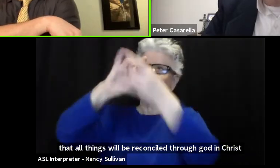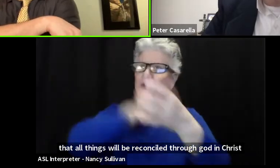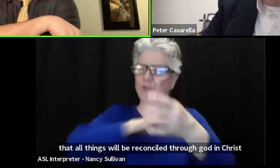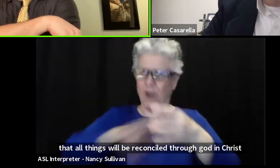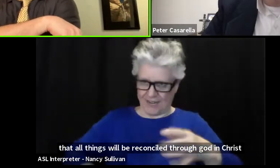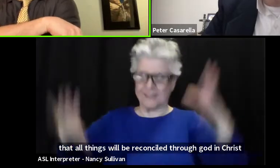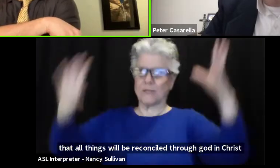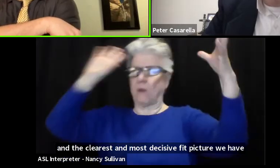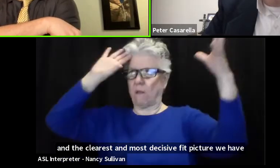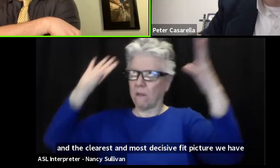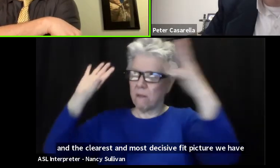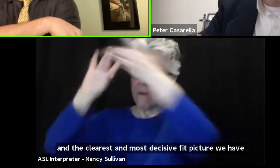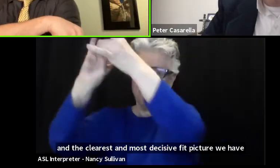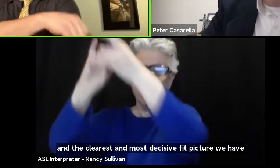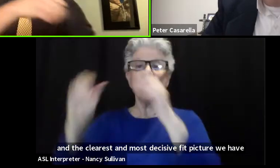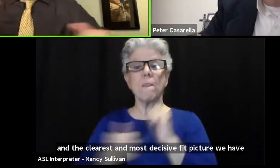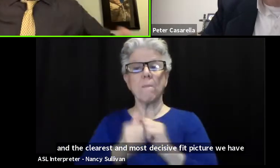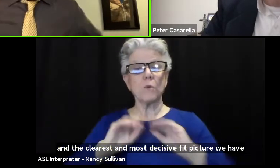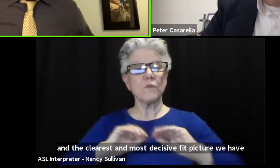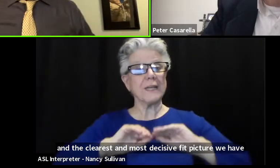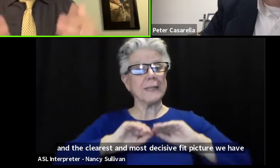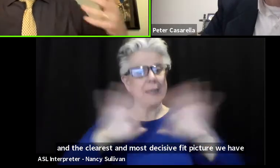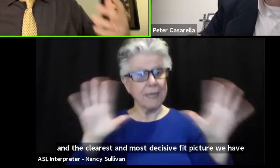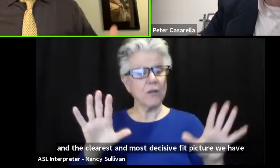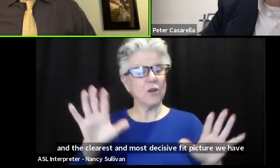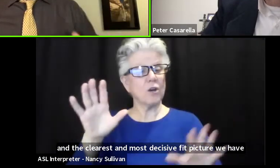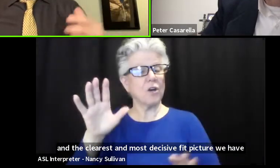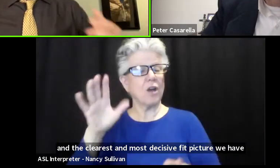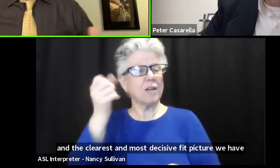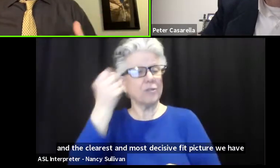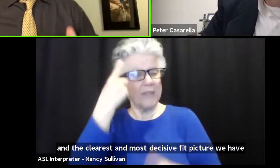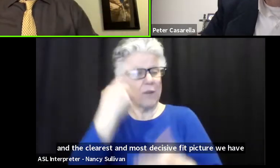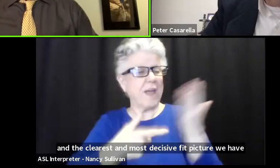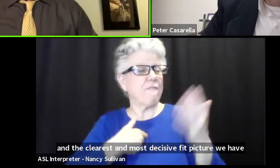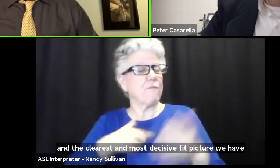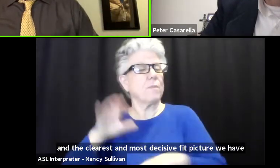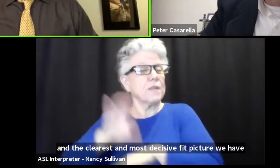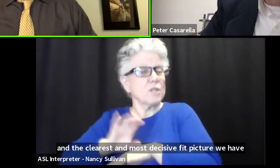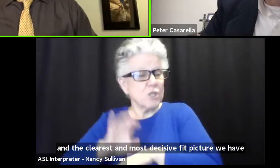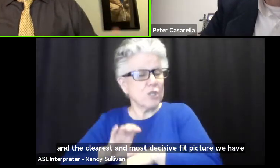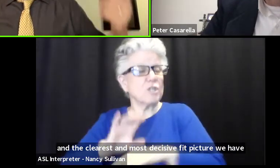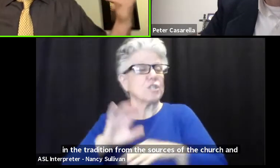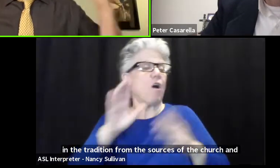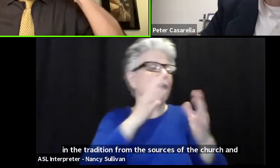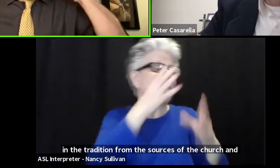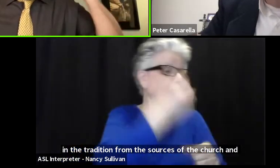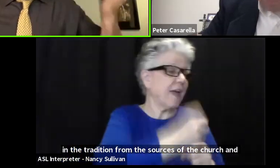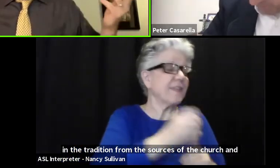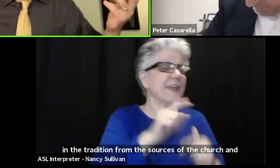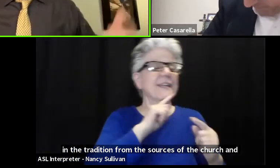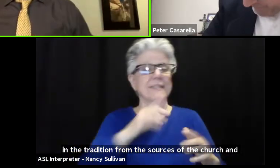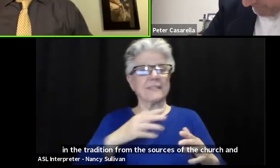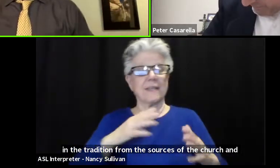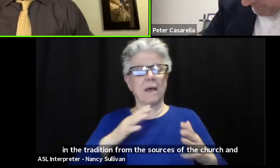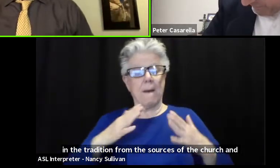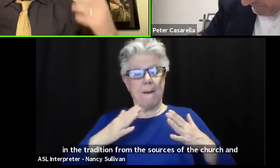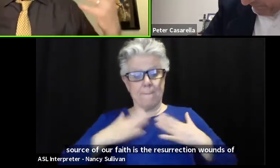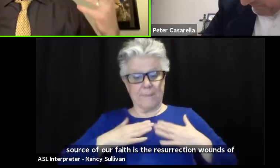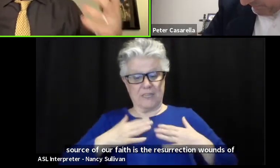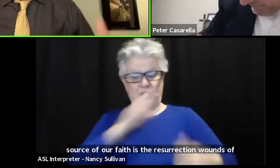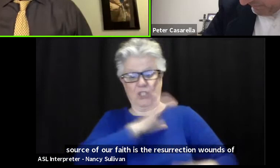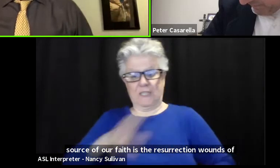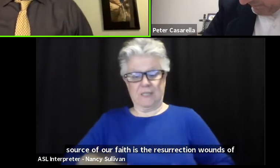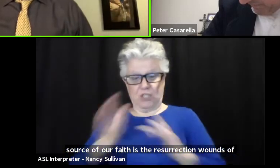decisive picture we have in the tradition from the sources of the church, the source of our faith, is the resurrection wounds of Christ,